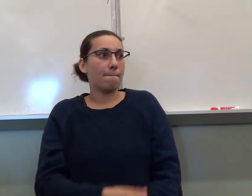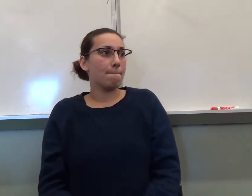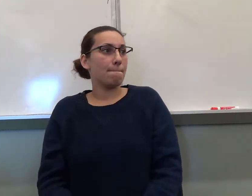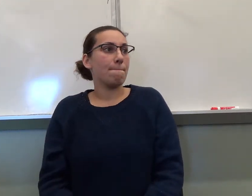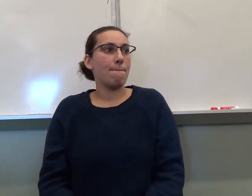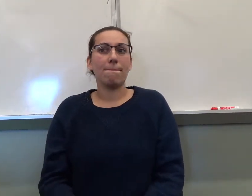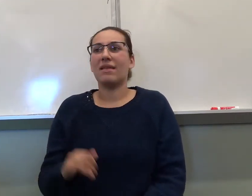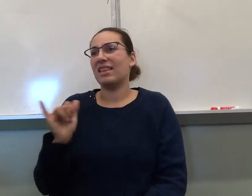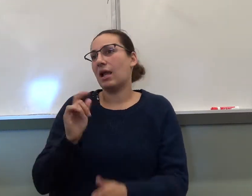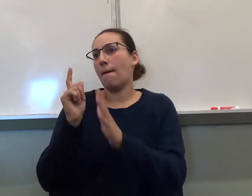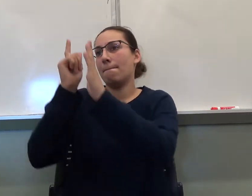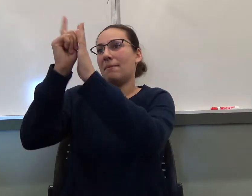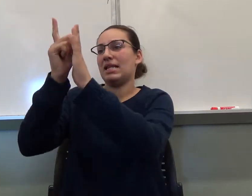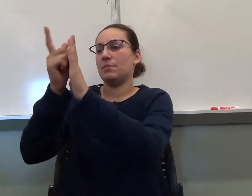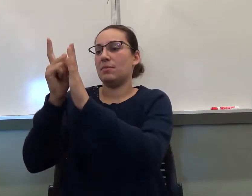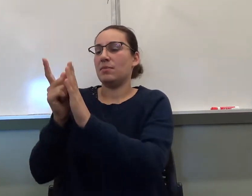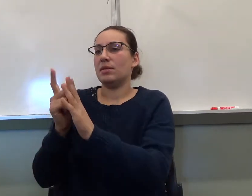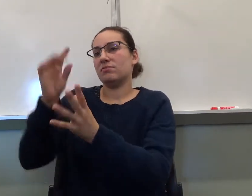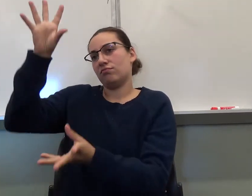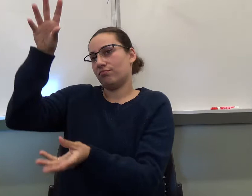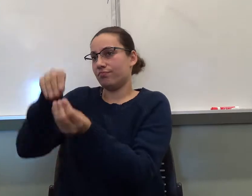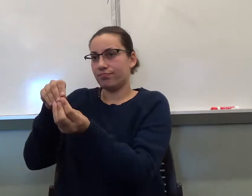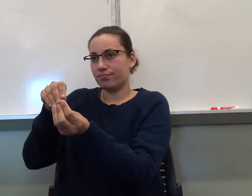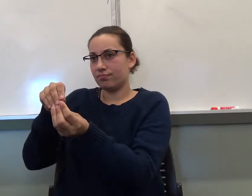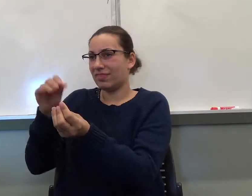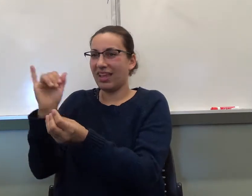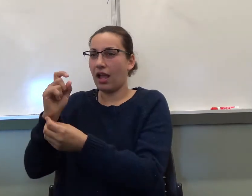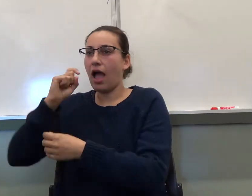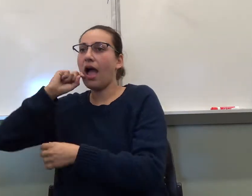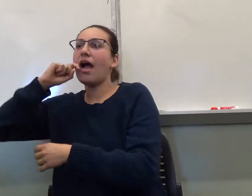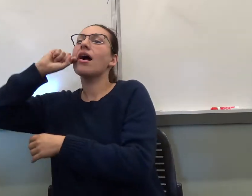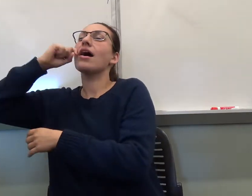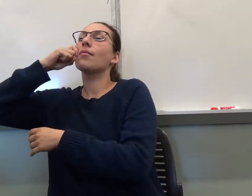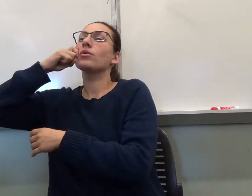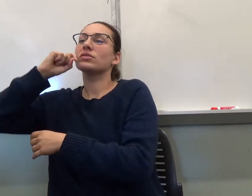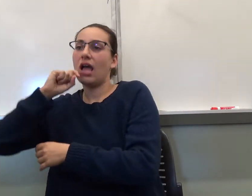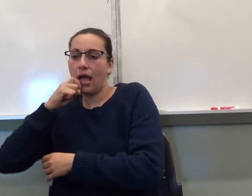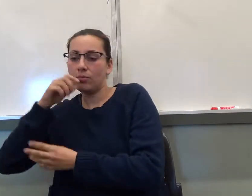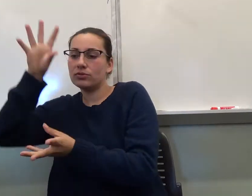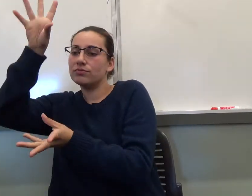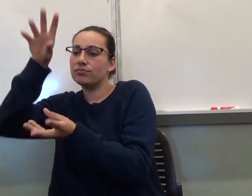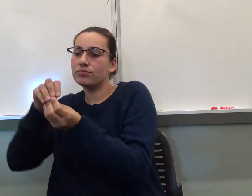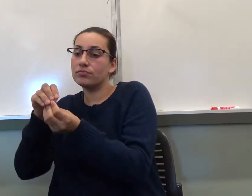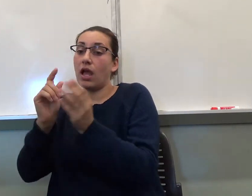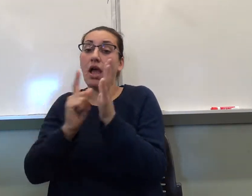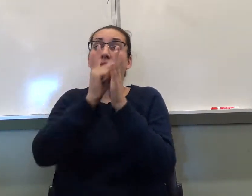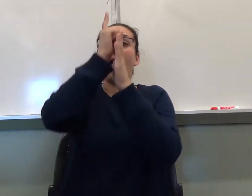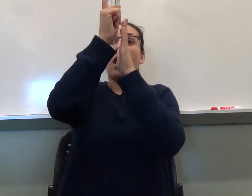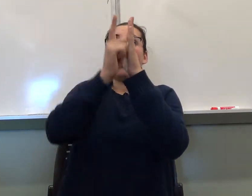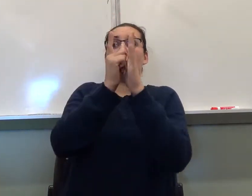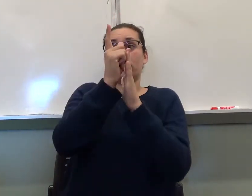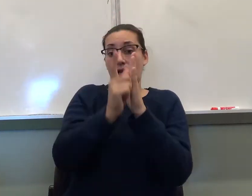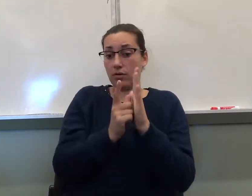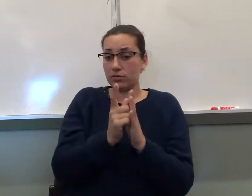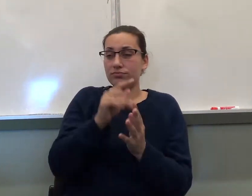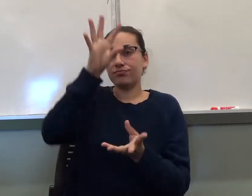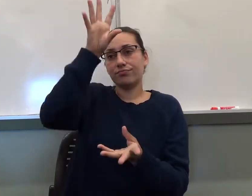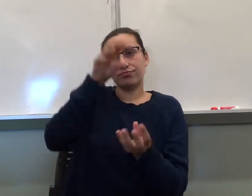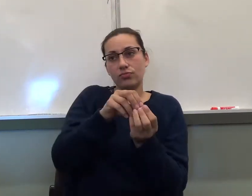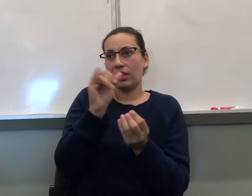minutes and minutes can be combined. They're like apples and apples, that's fine. Hours and hours can be combined. They're like oranges and oranges. But mixing